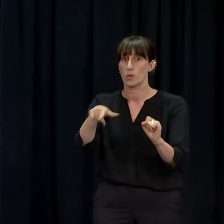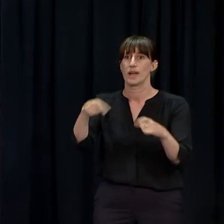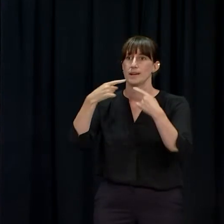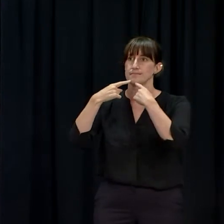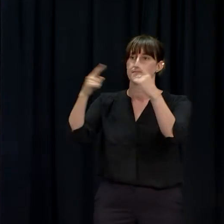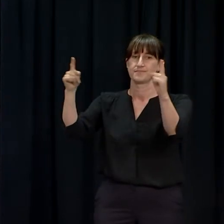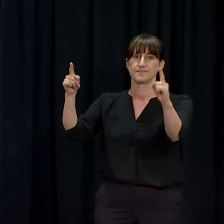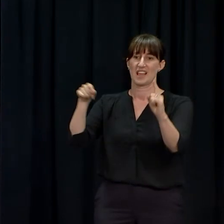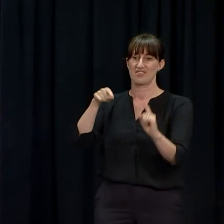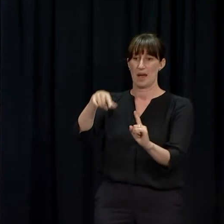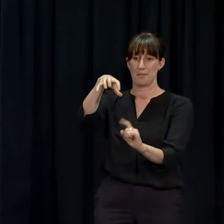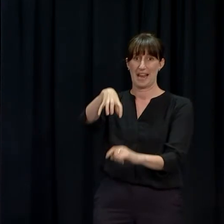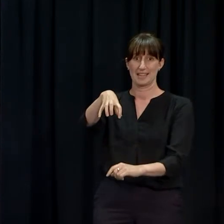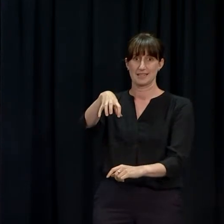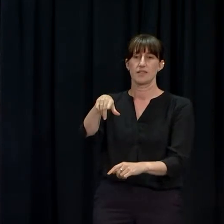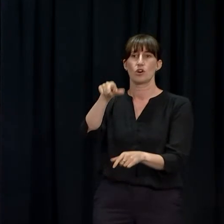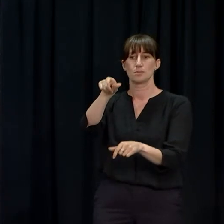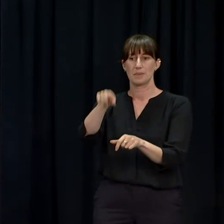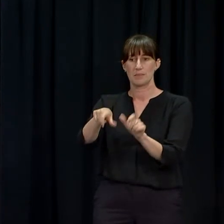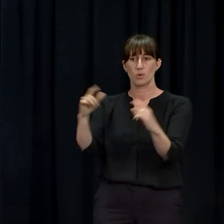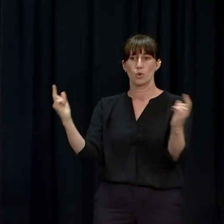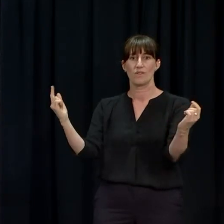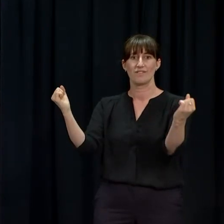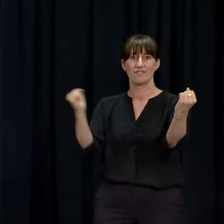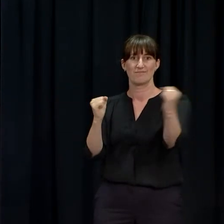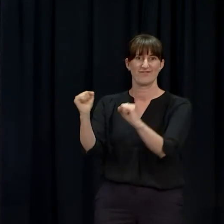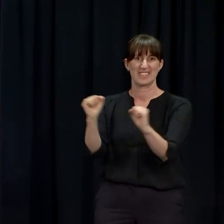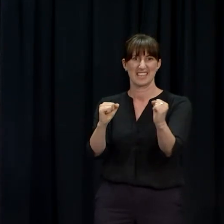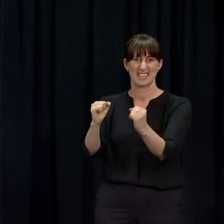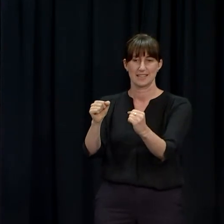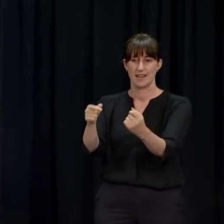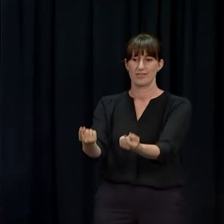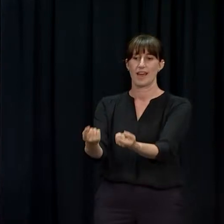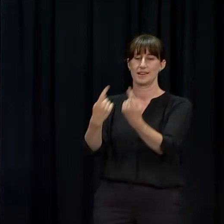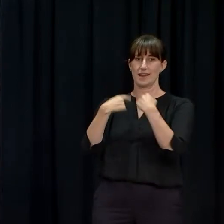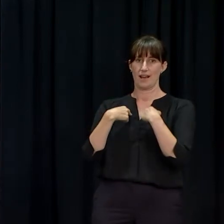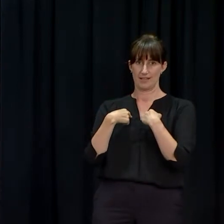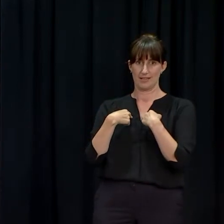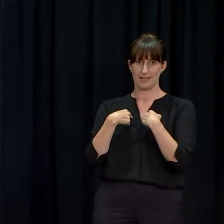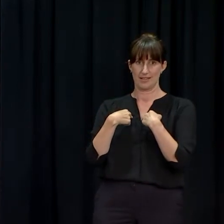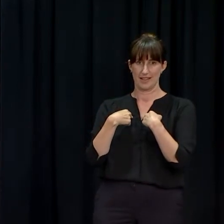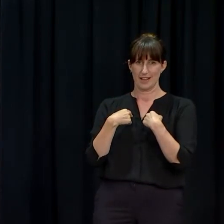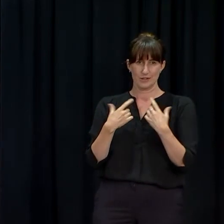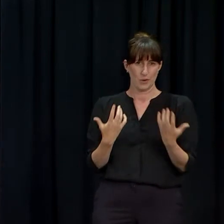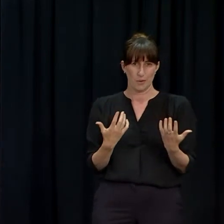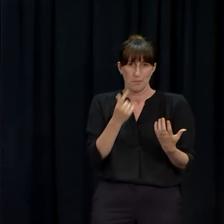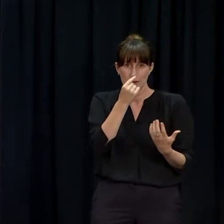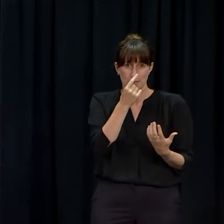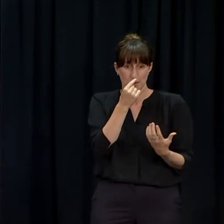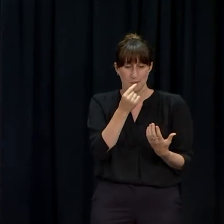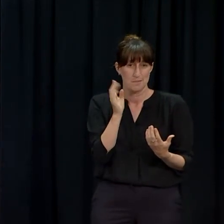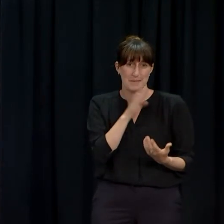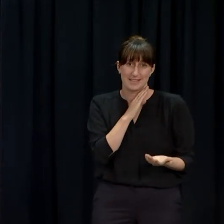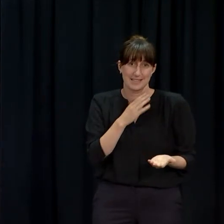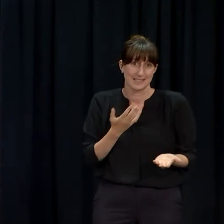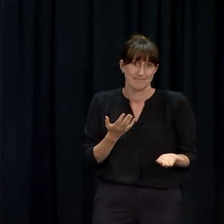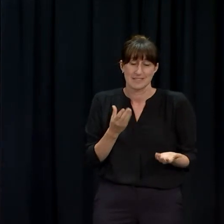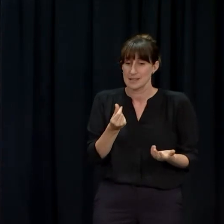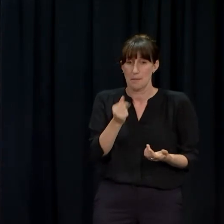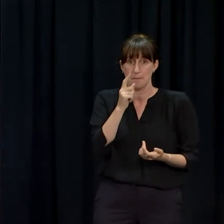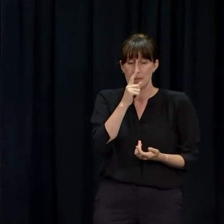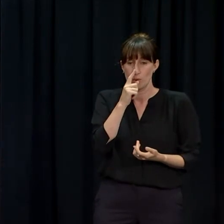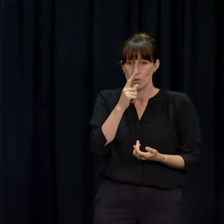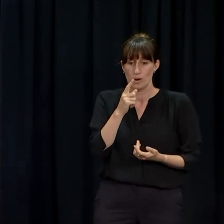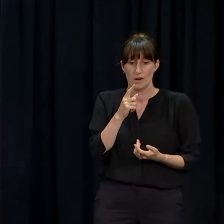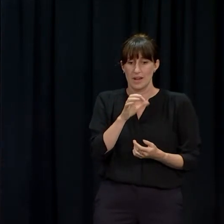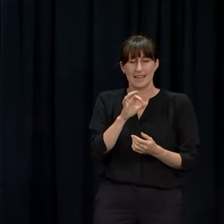and calling in. So it is not a perfect system. There is always a risk that people will not be identified,